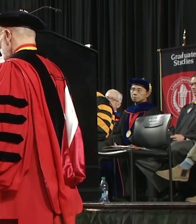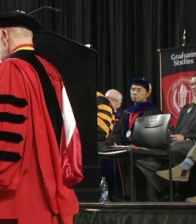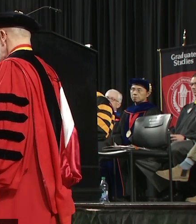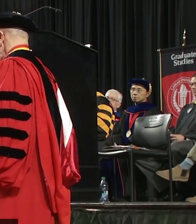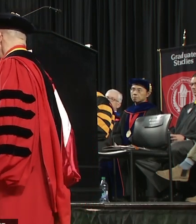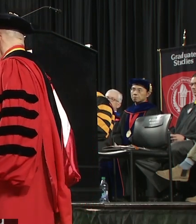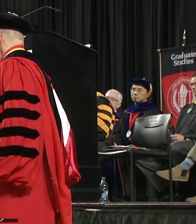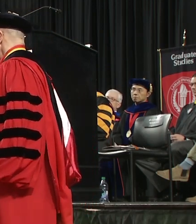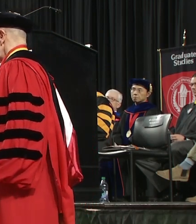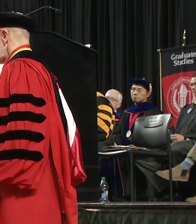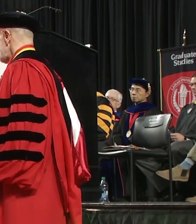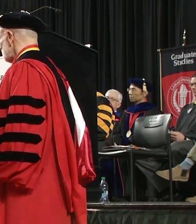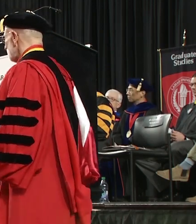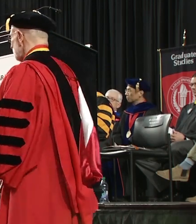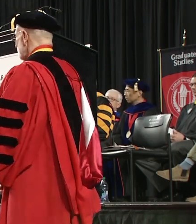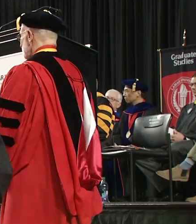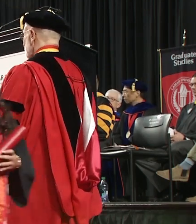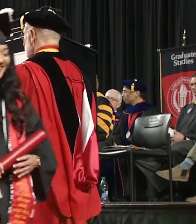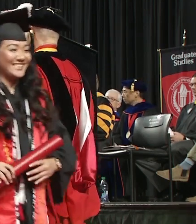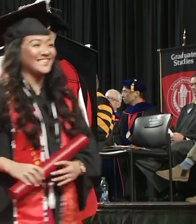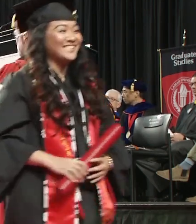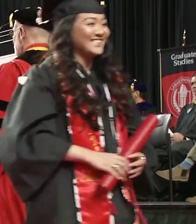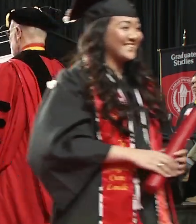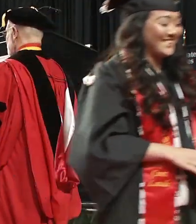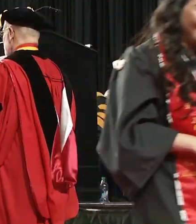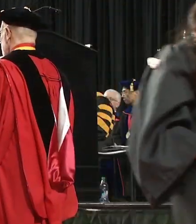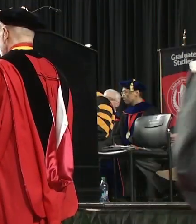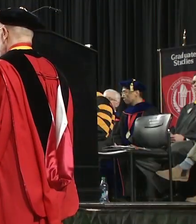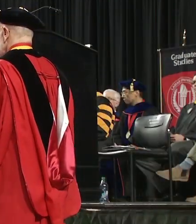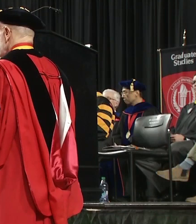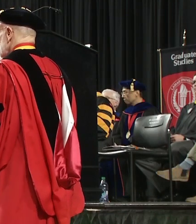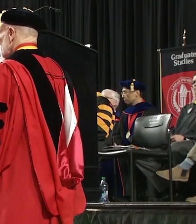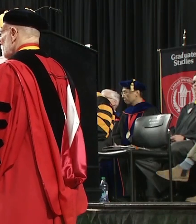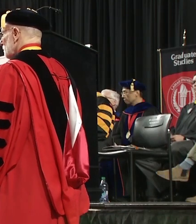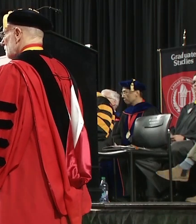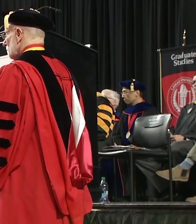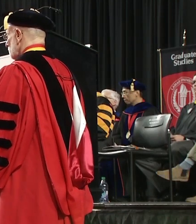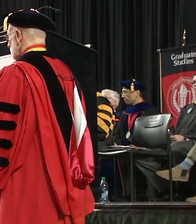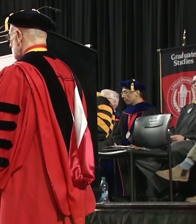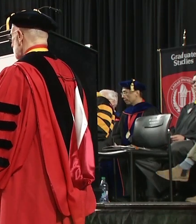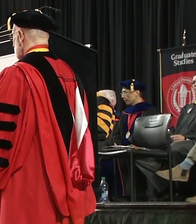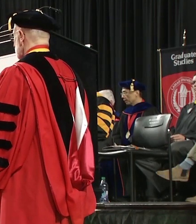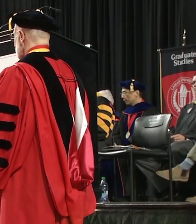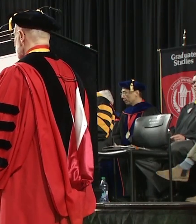Yesenia Yumi Gutierrez, summa cum laude, Beta Gamma Sigma.